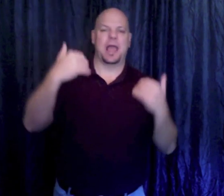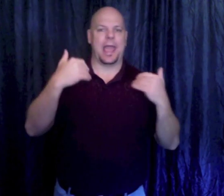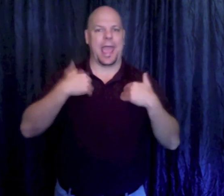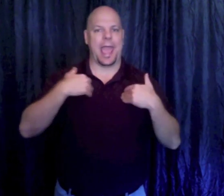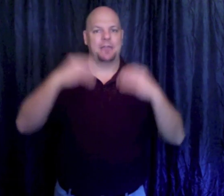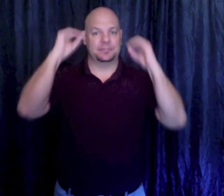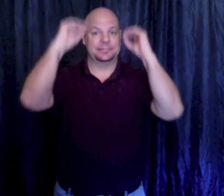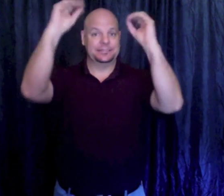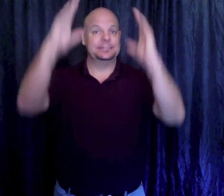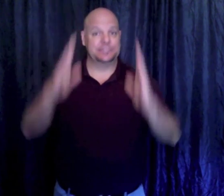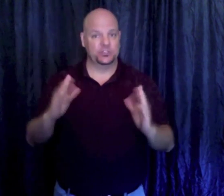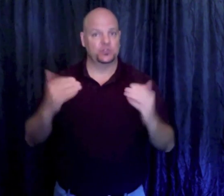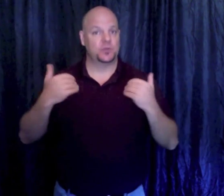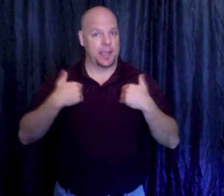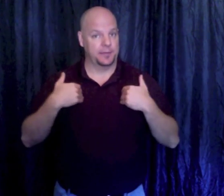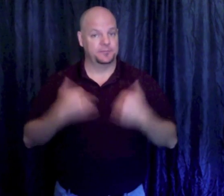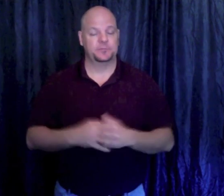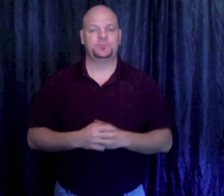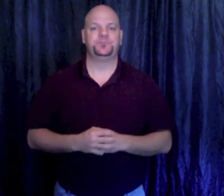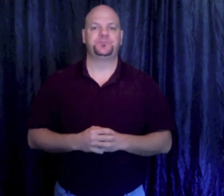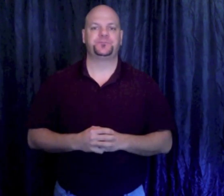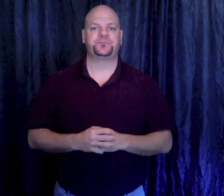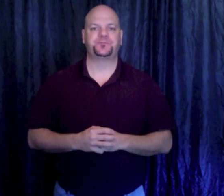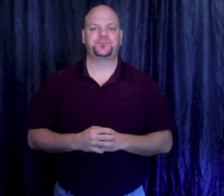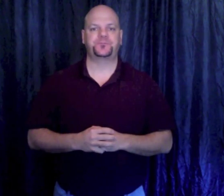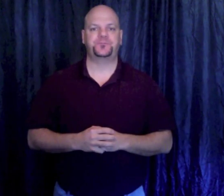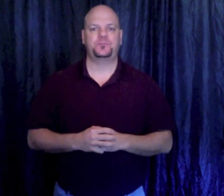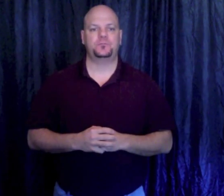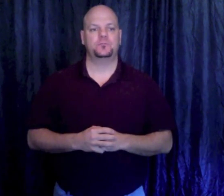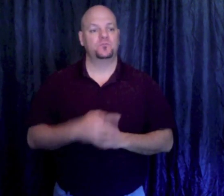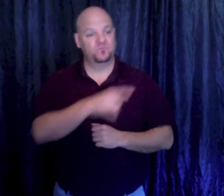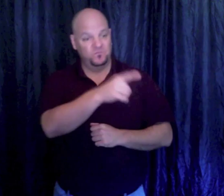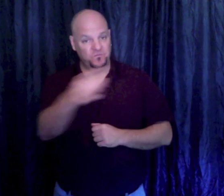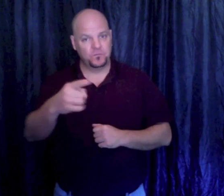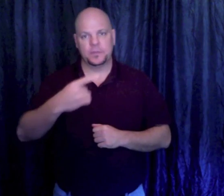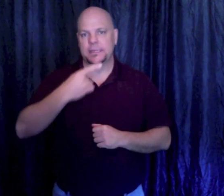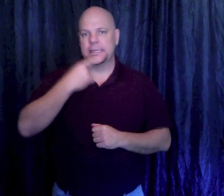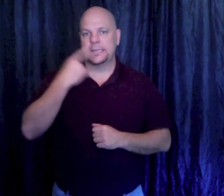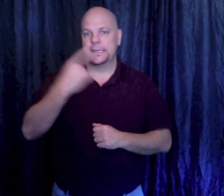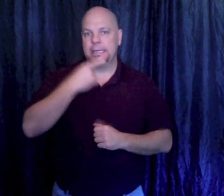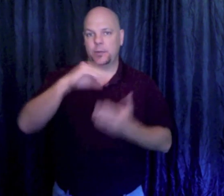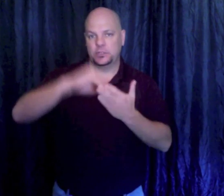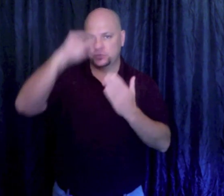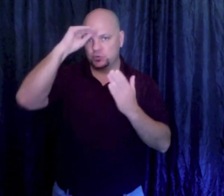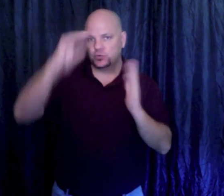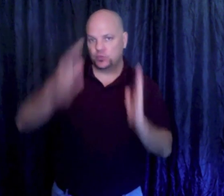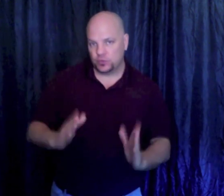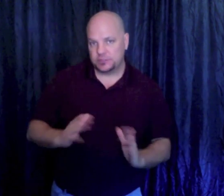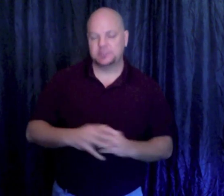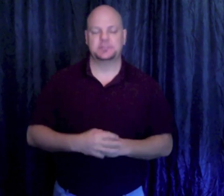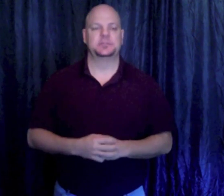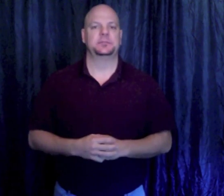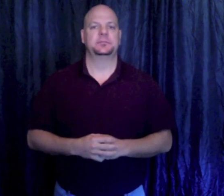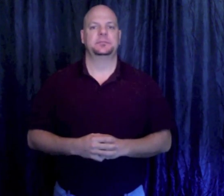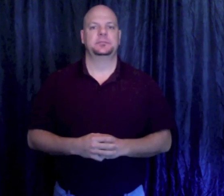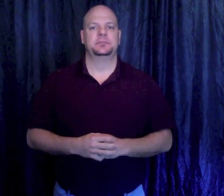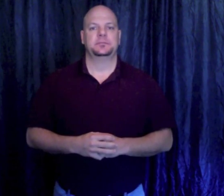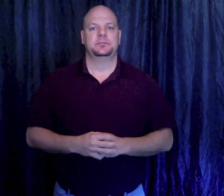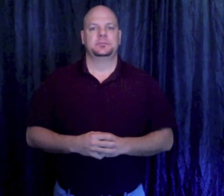teacher. There are hearing students, and then in